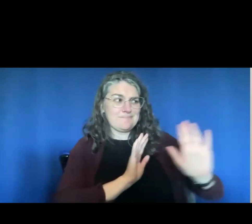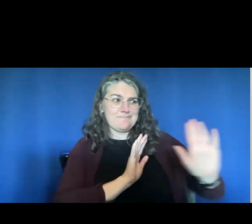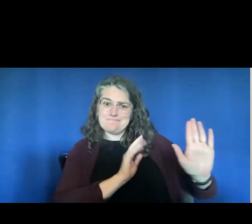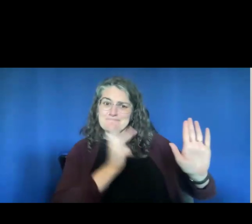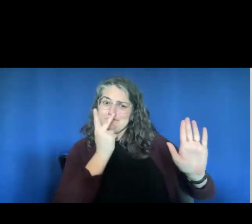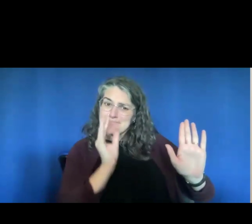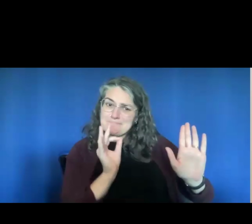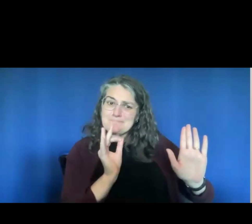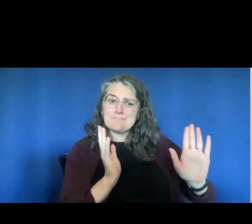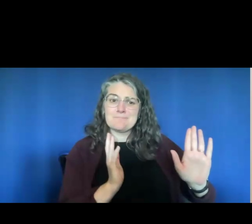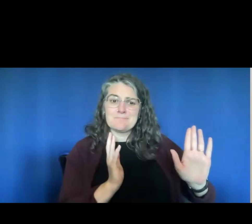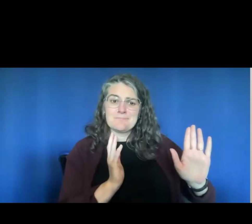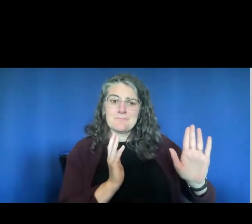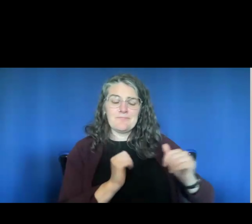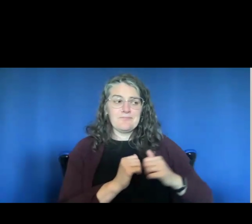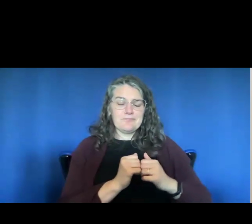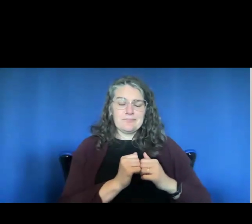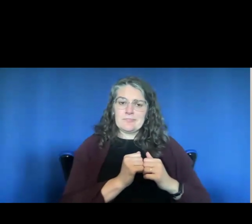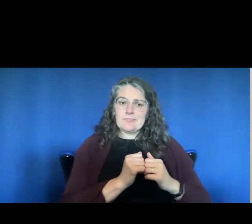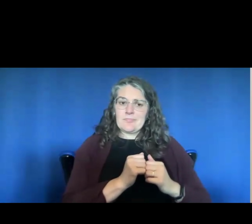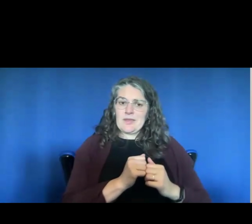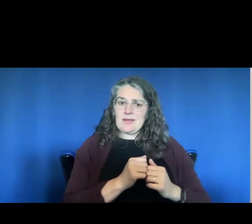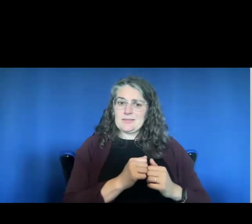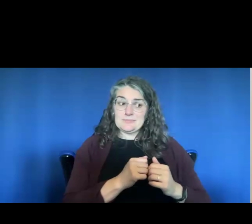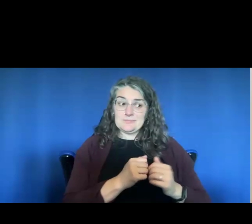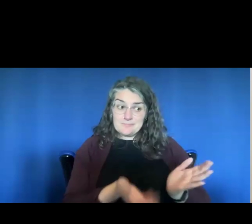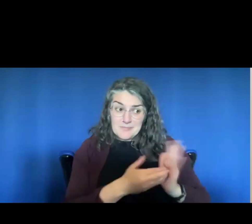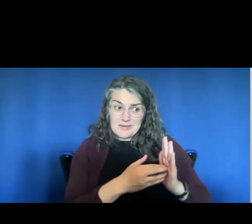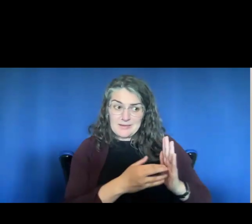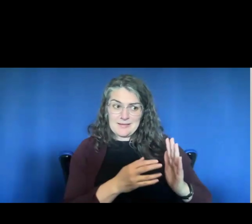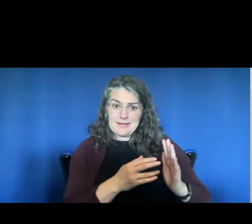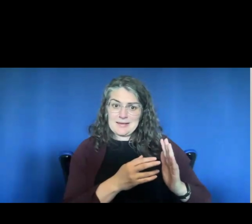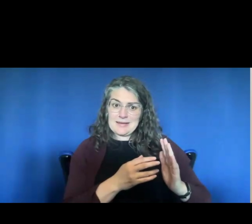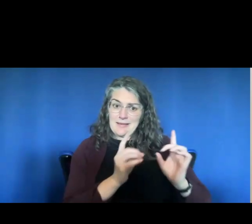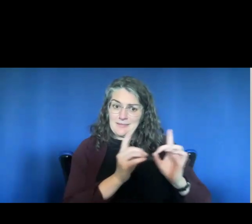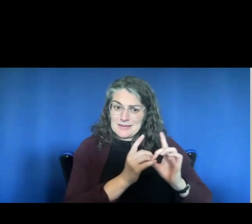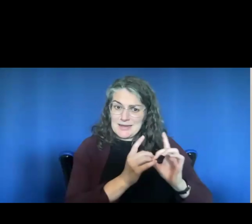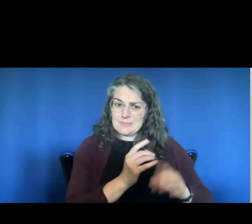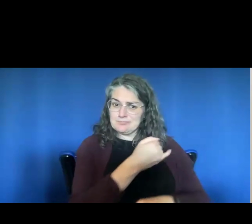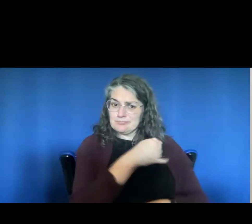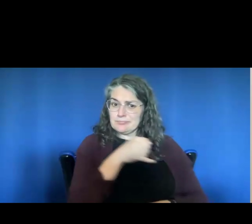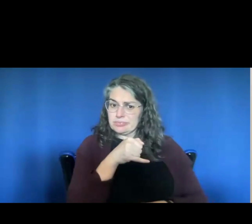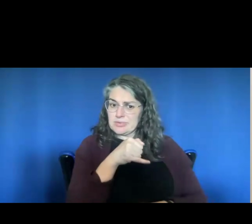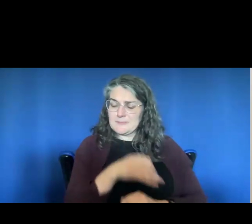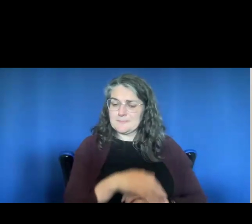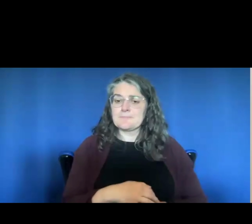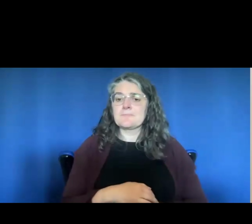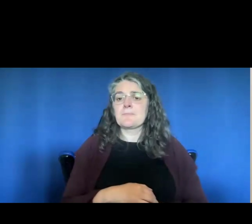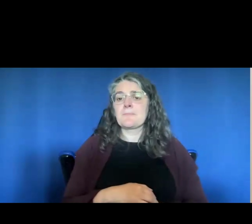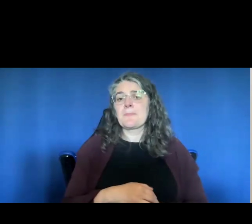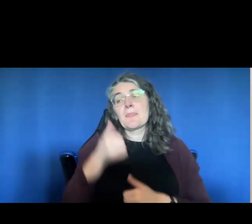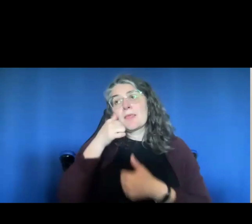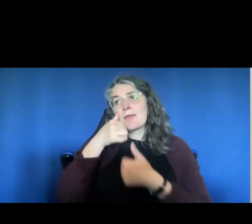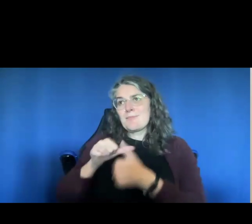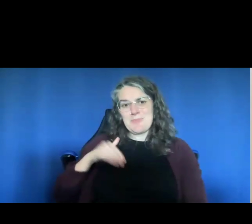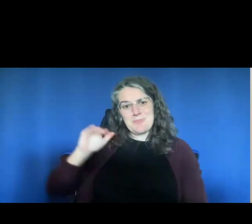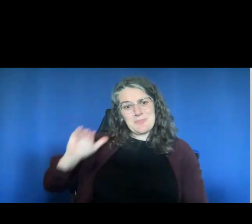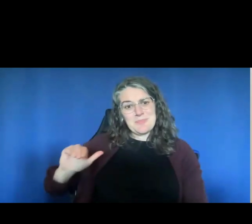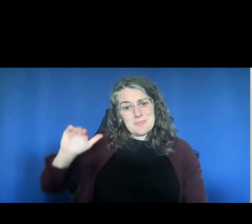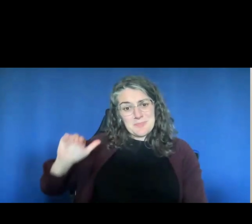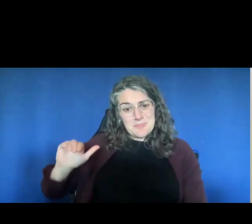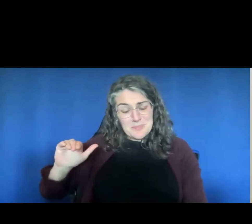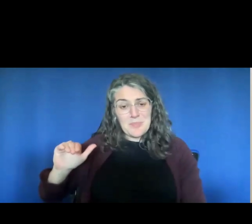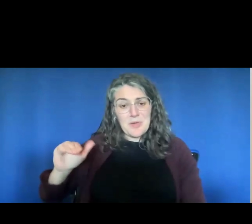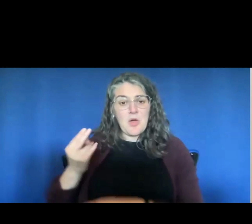As a child, I made snowflakes with my classmates. I remember folding the white paper just as the teacher instructed and using